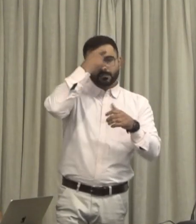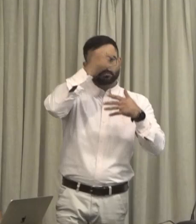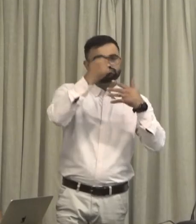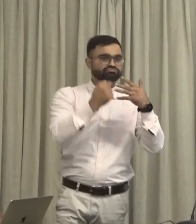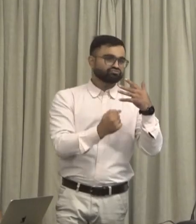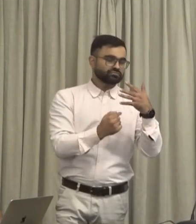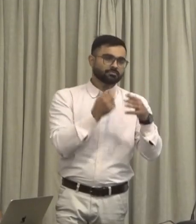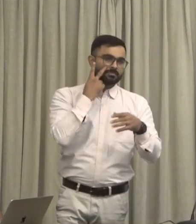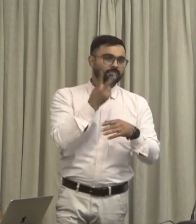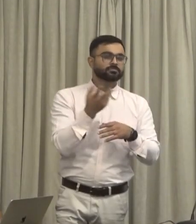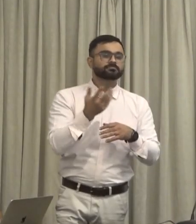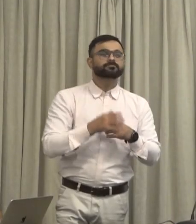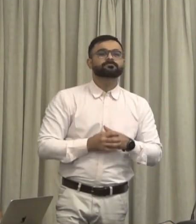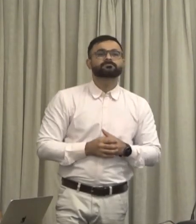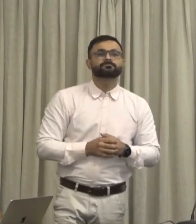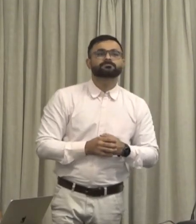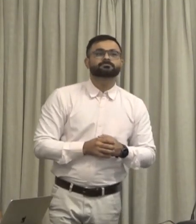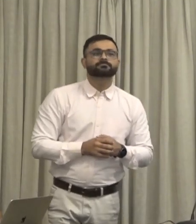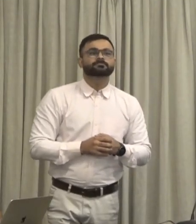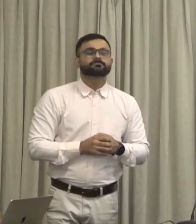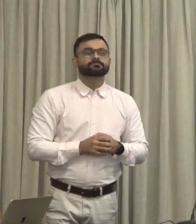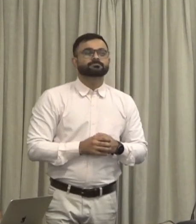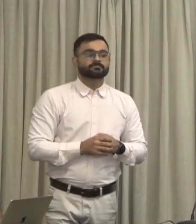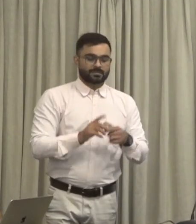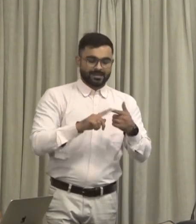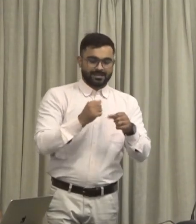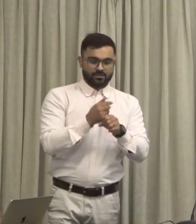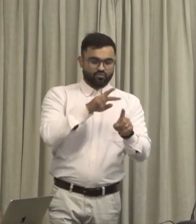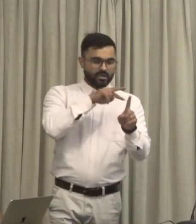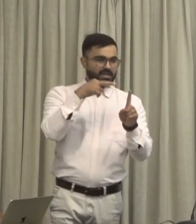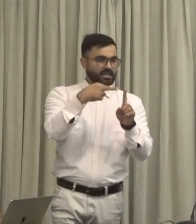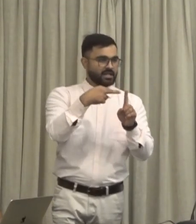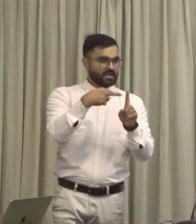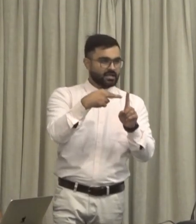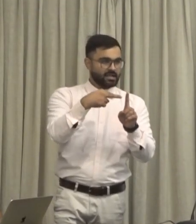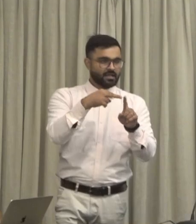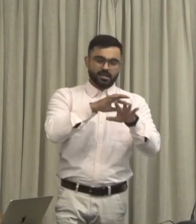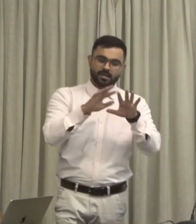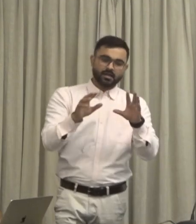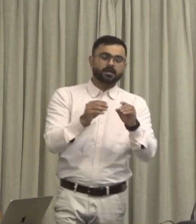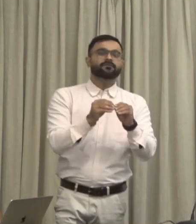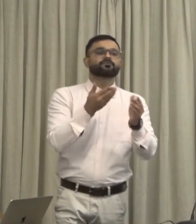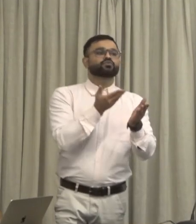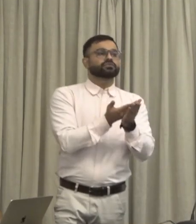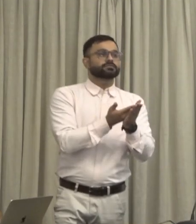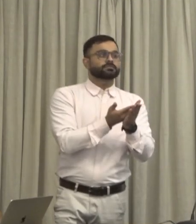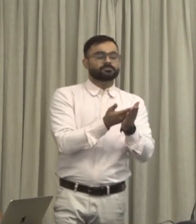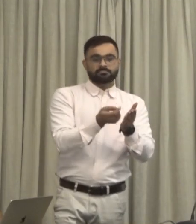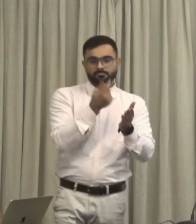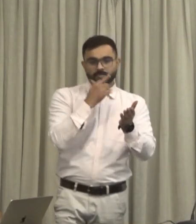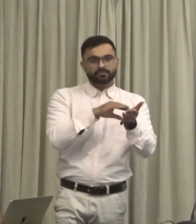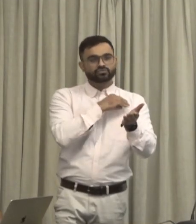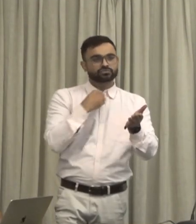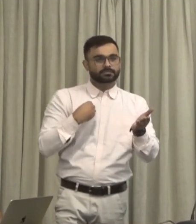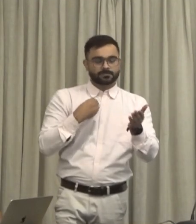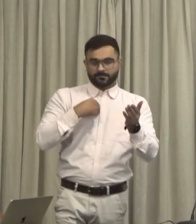decisions. See, that's how the legal perspective overcame the medical perspective.